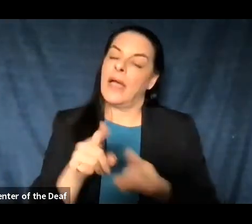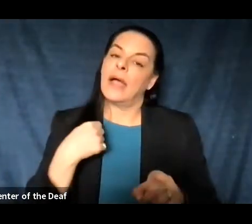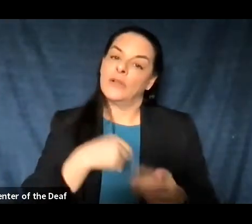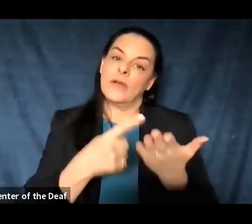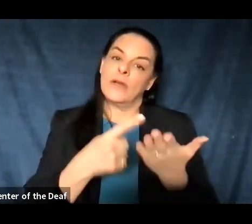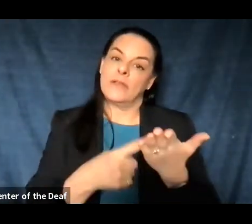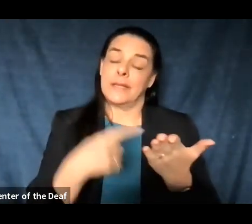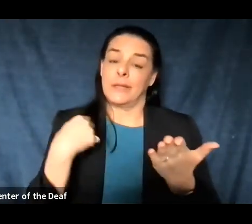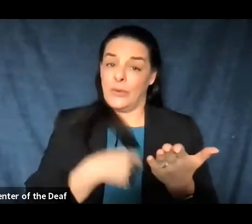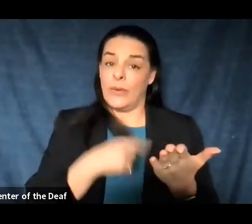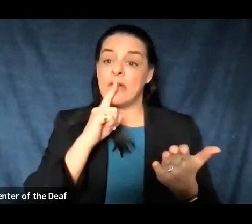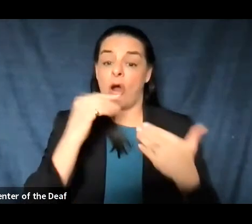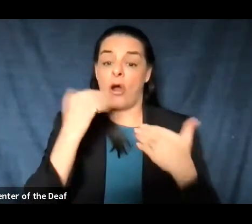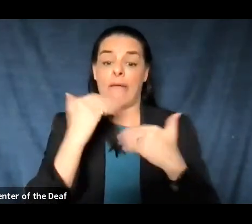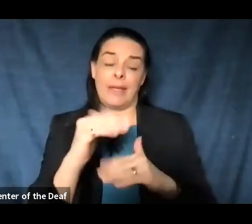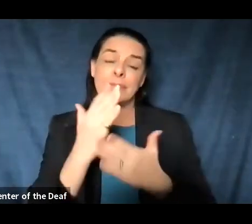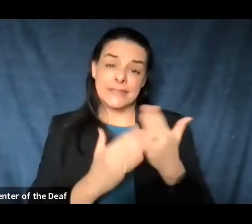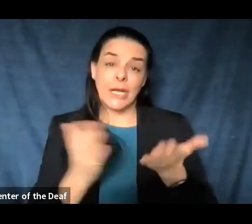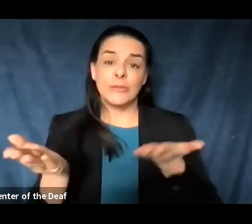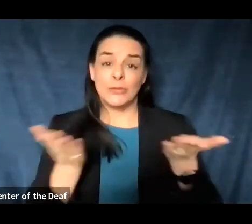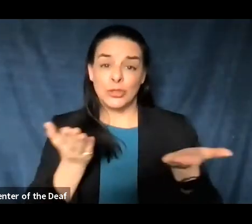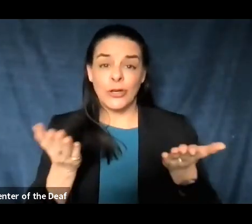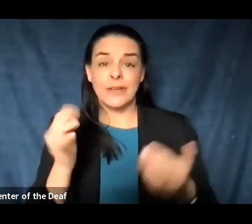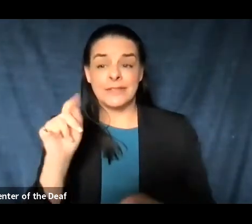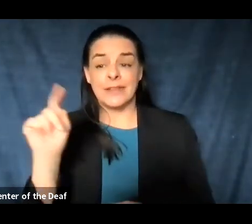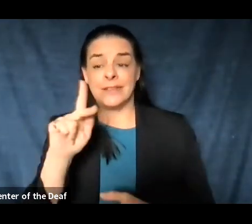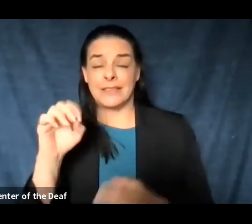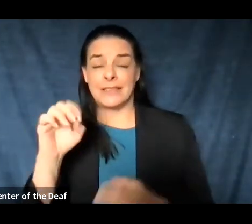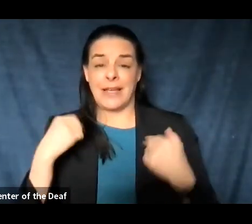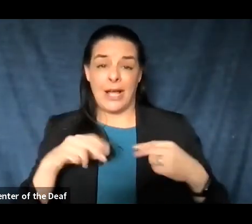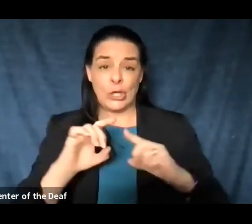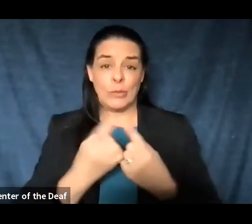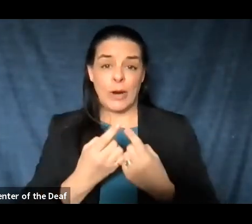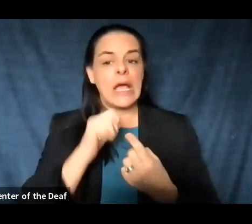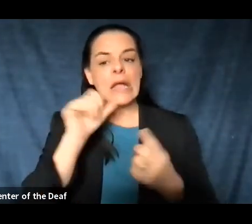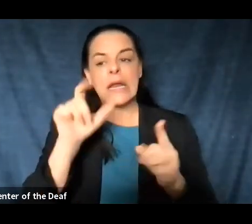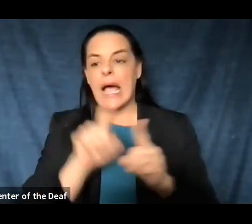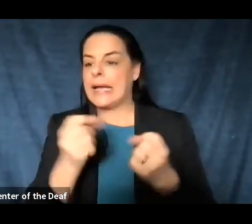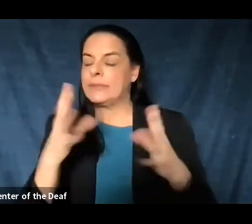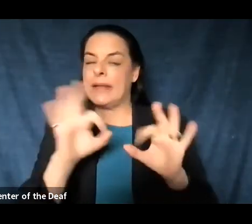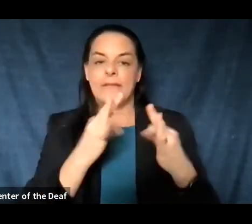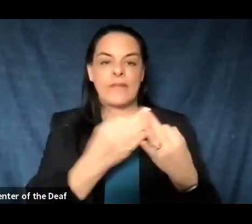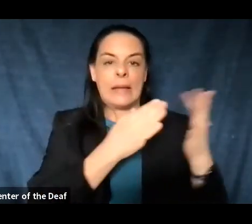are limiting some services. We're not doing as many family planning visits. We're not doing as many